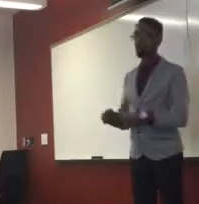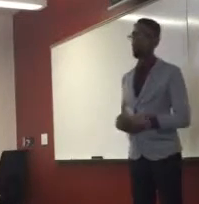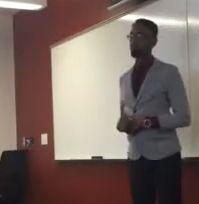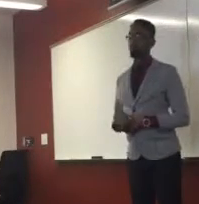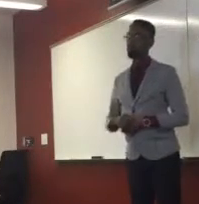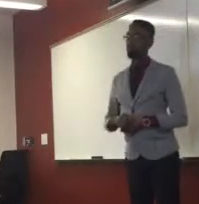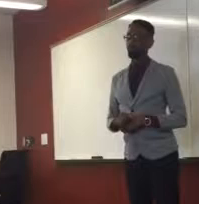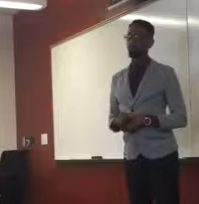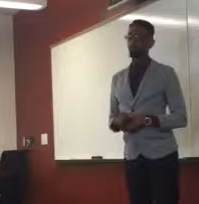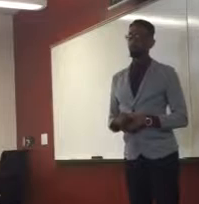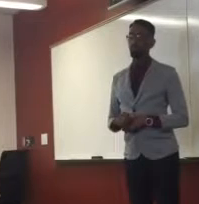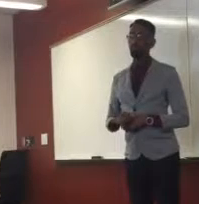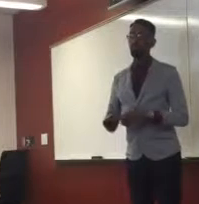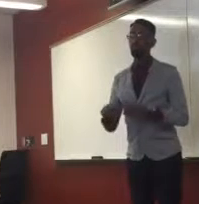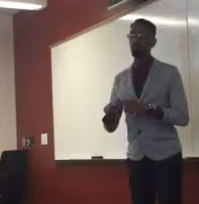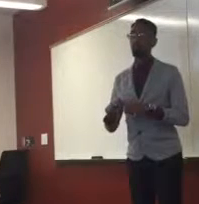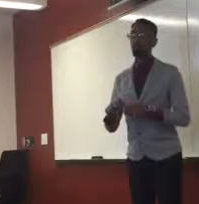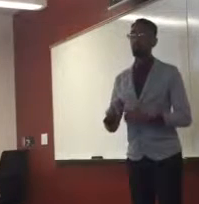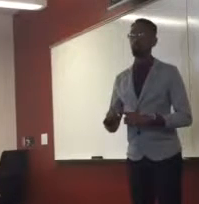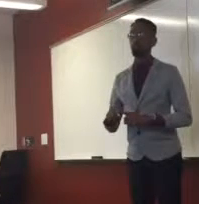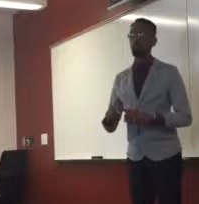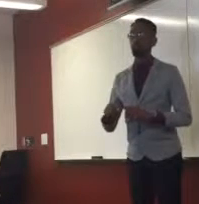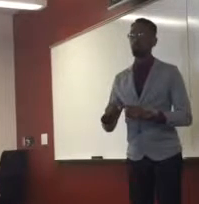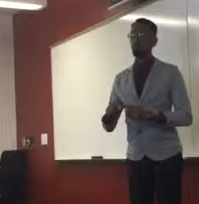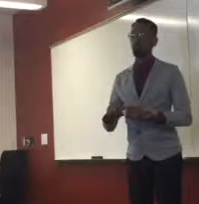But Alanon taught me that.